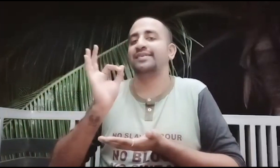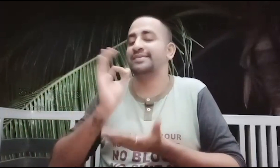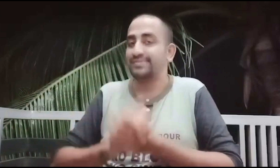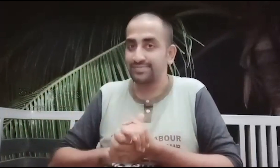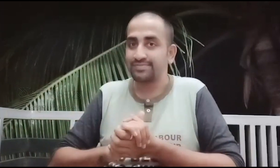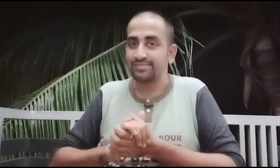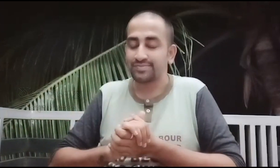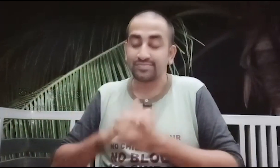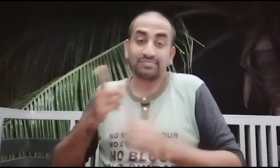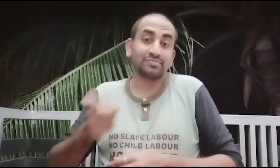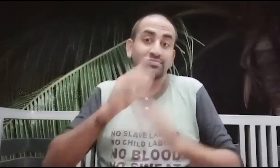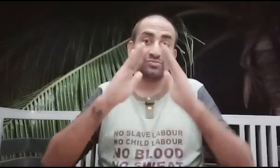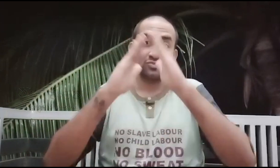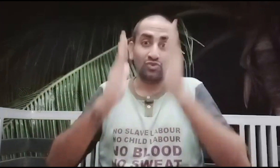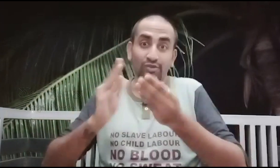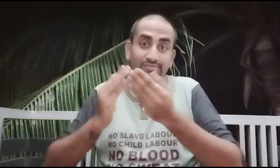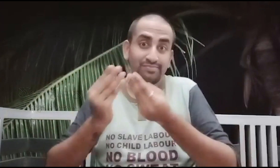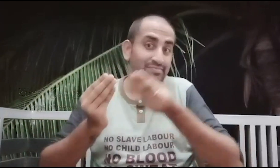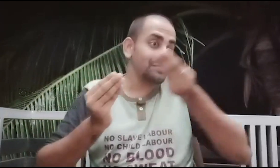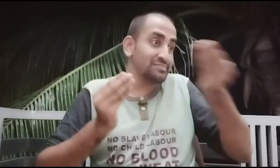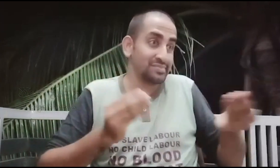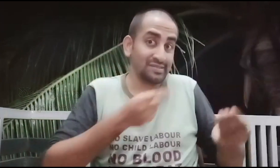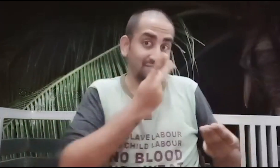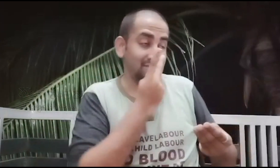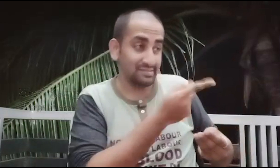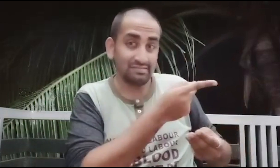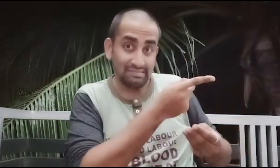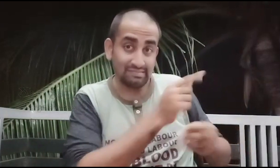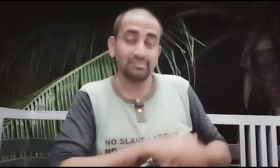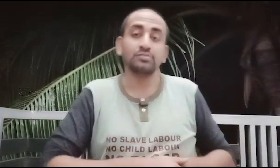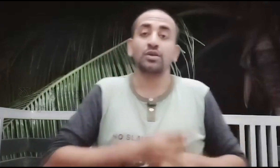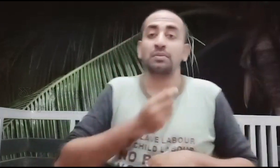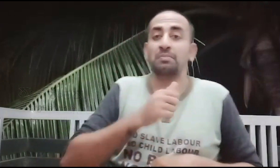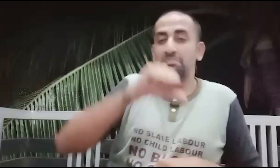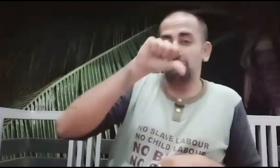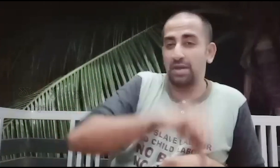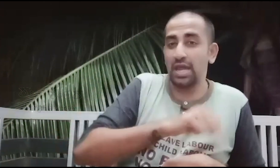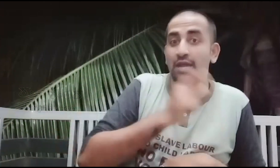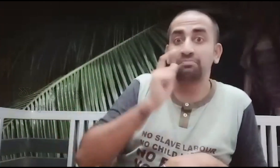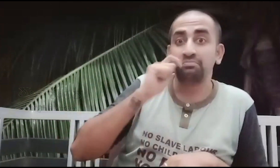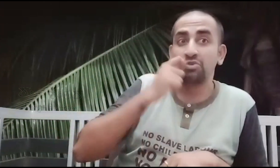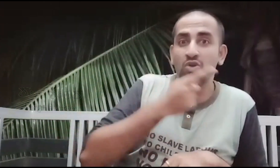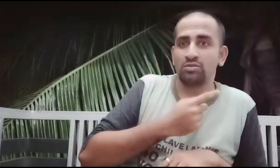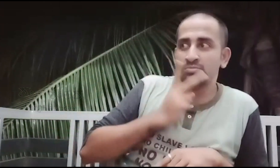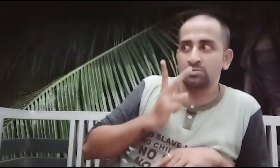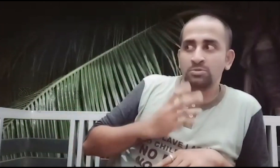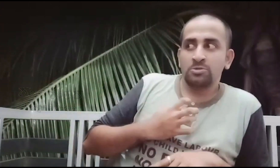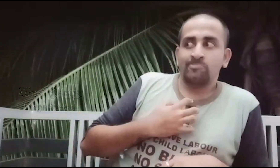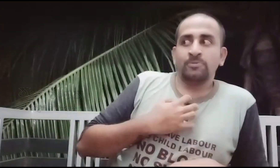How good the eggs were. Near his house lived another man. This was a bad man.